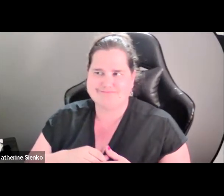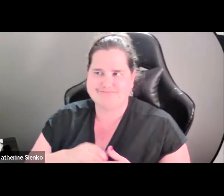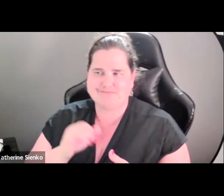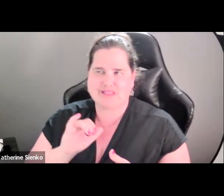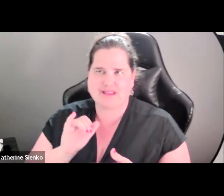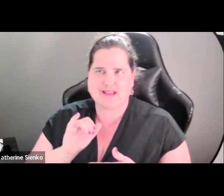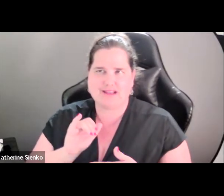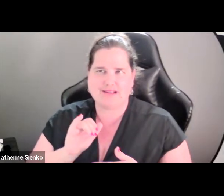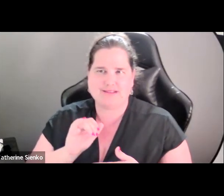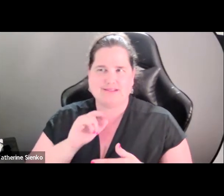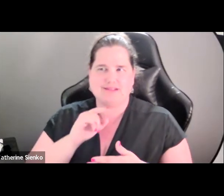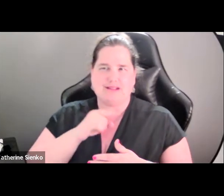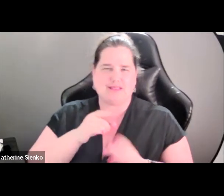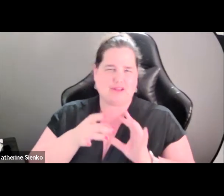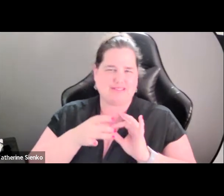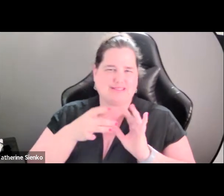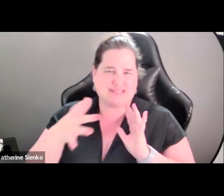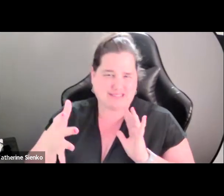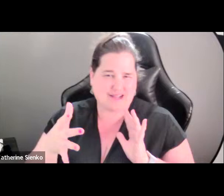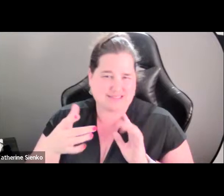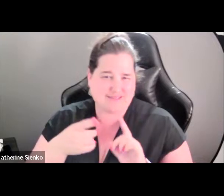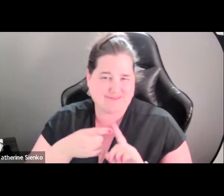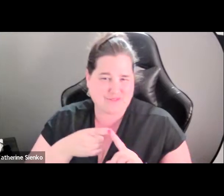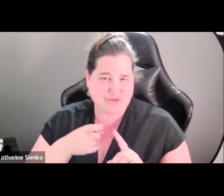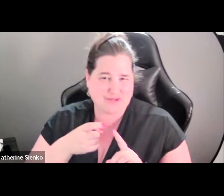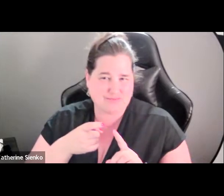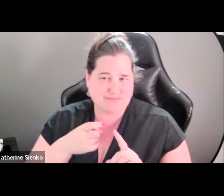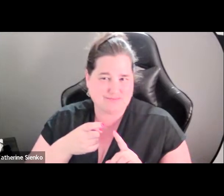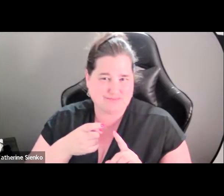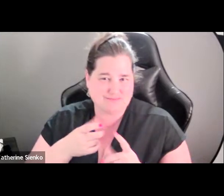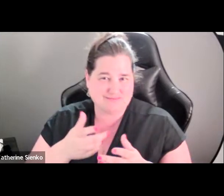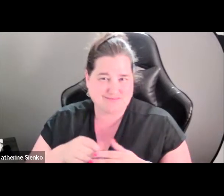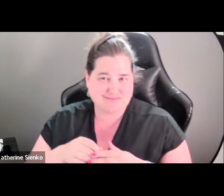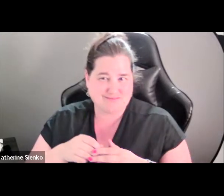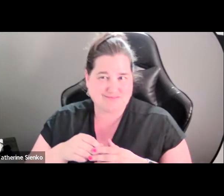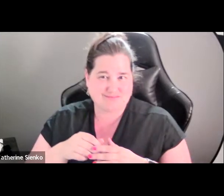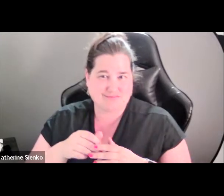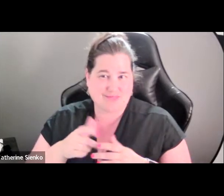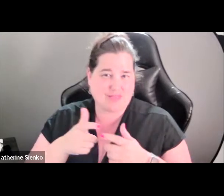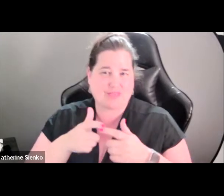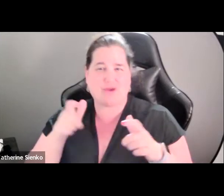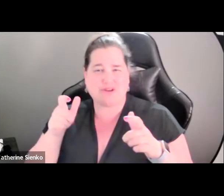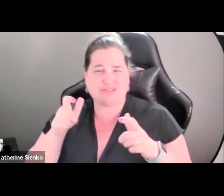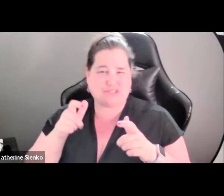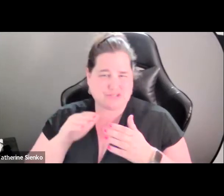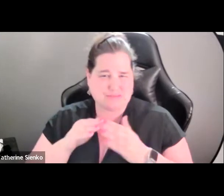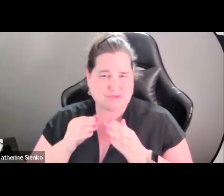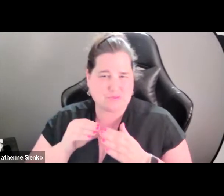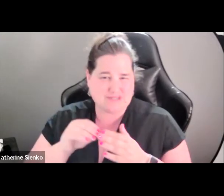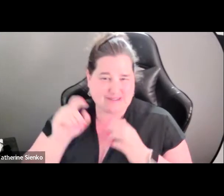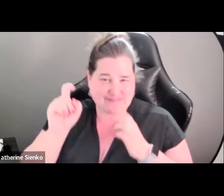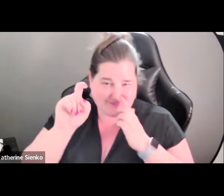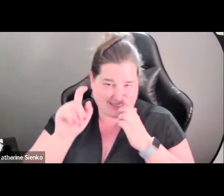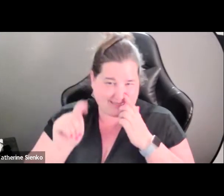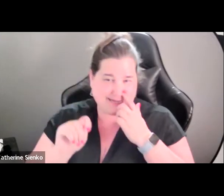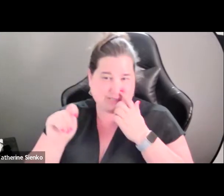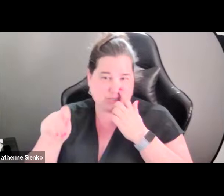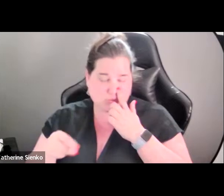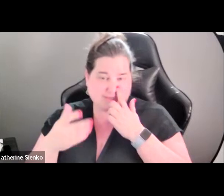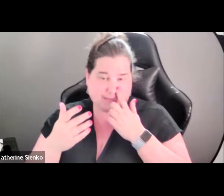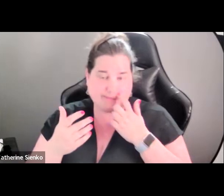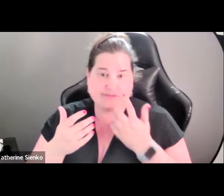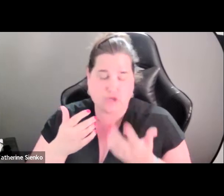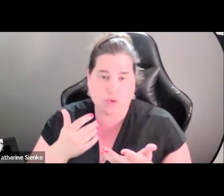any of their attention on the Yuma community. They feel disconnected from